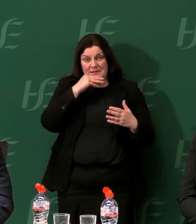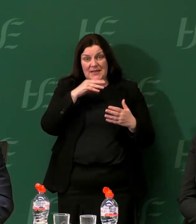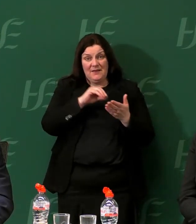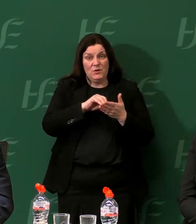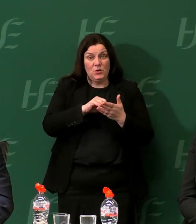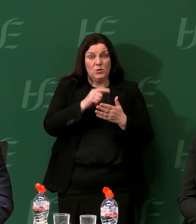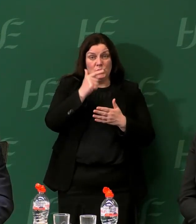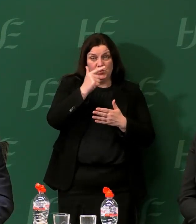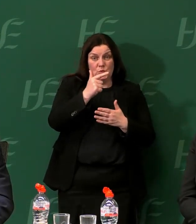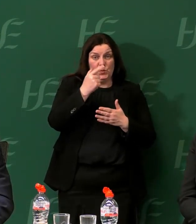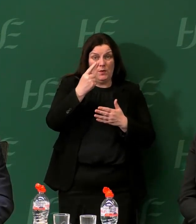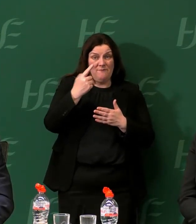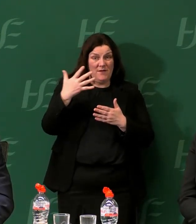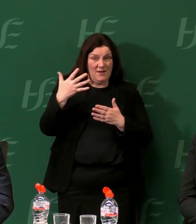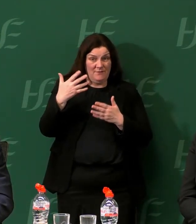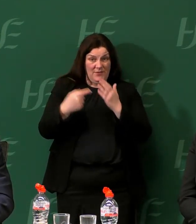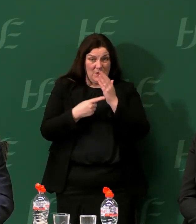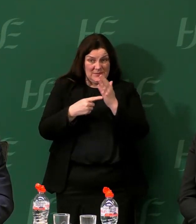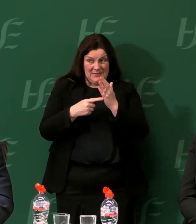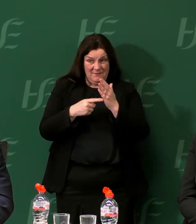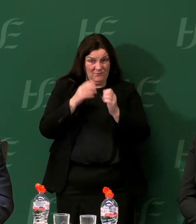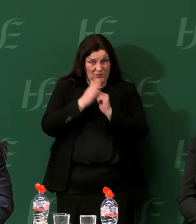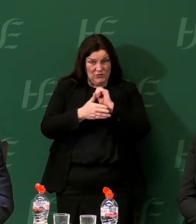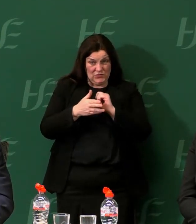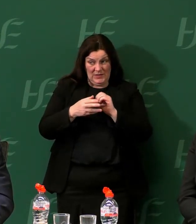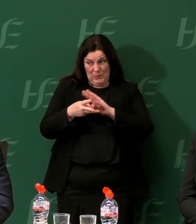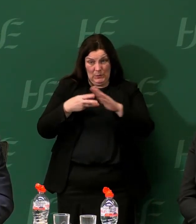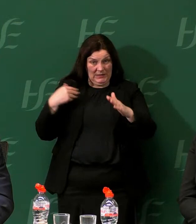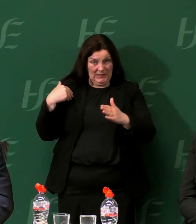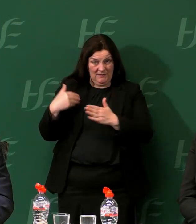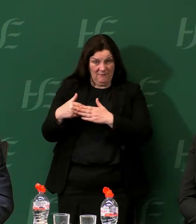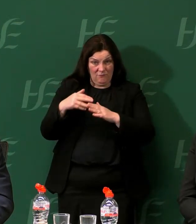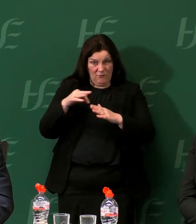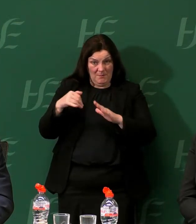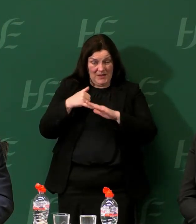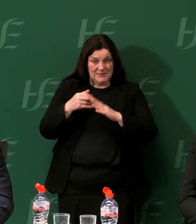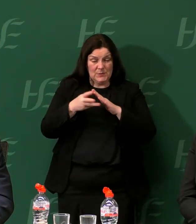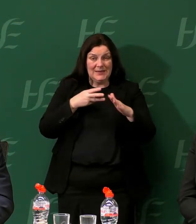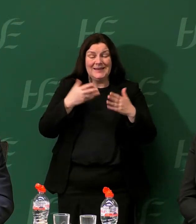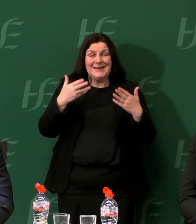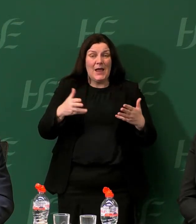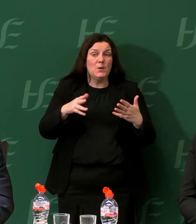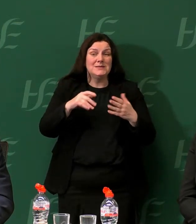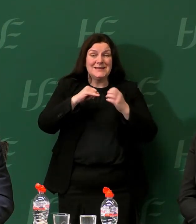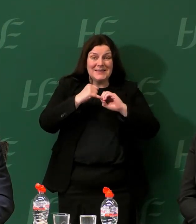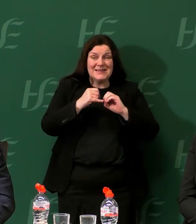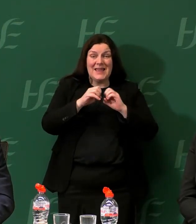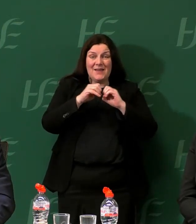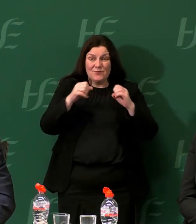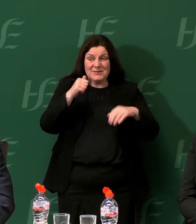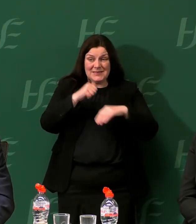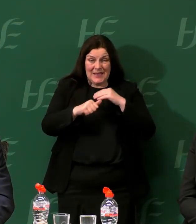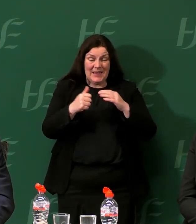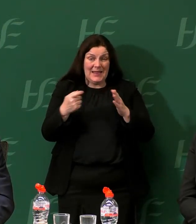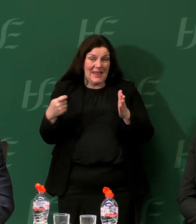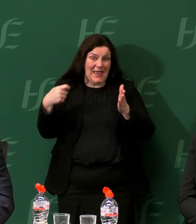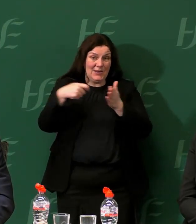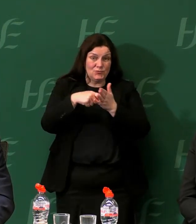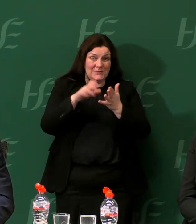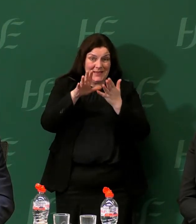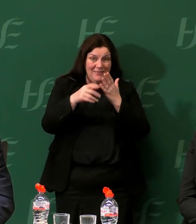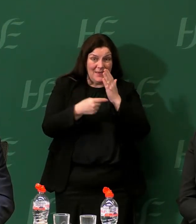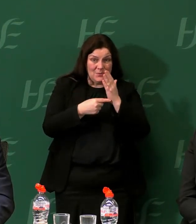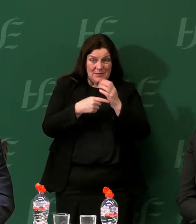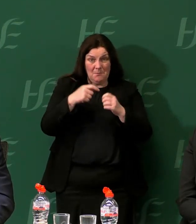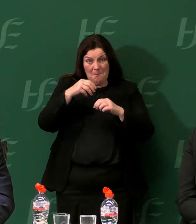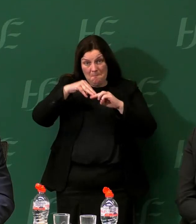215,000 swabs completed in a week. As we just outlined earlier, we're now testing per day 10,000 more per test per day than we were